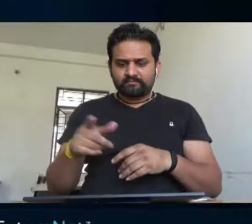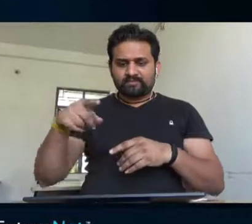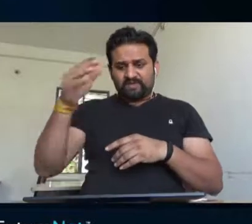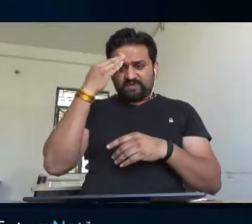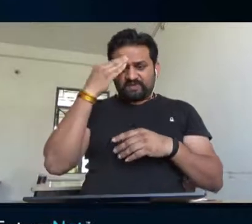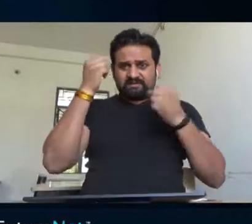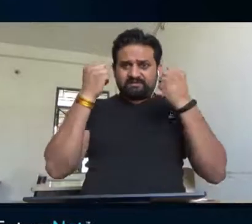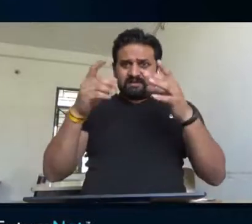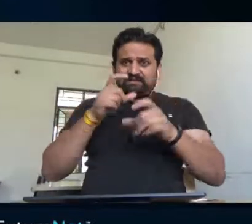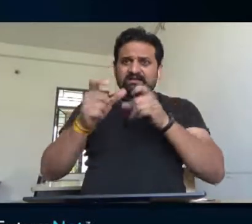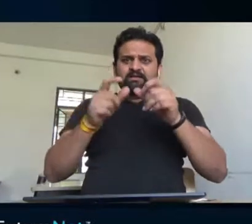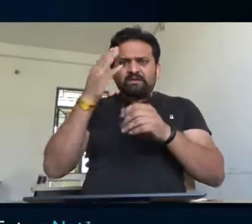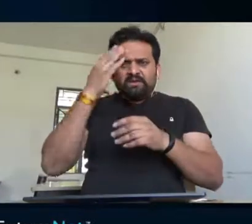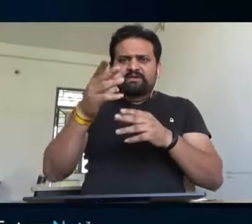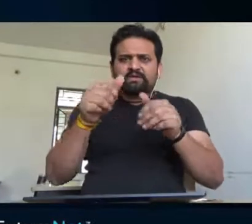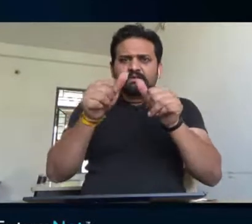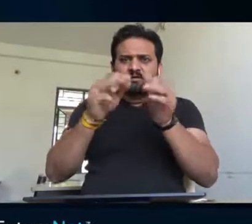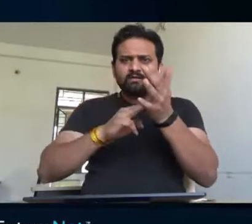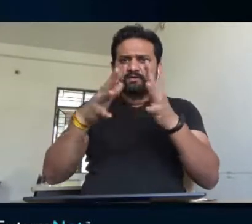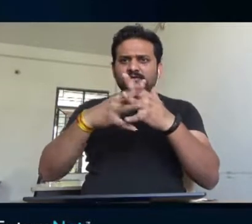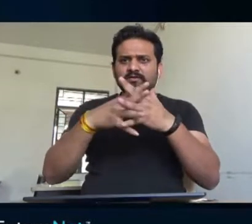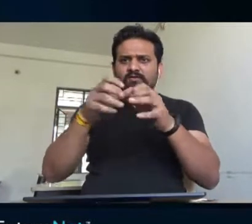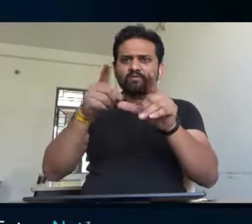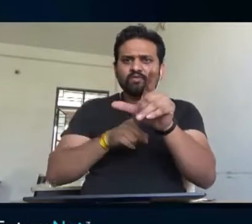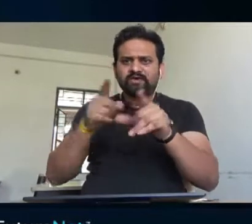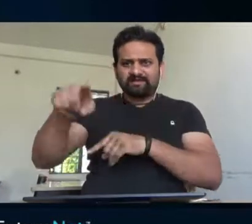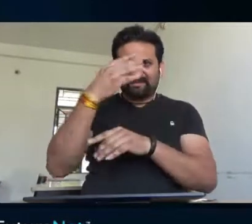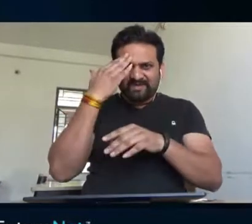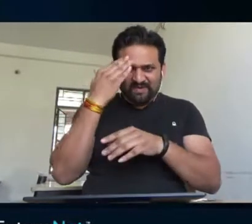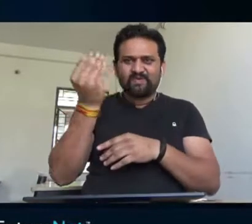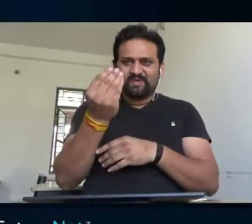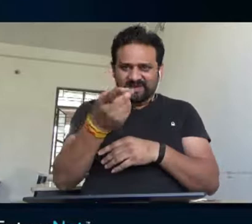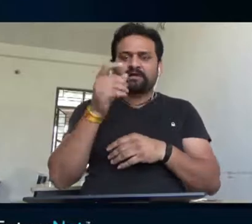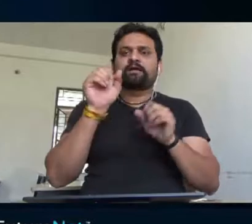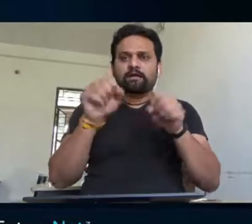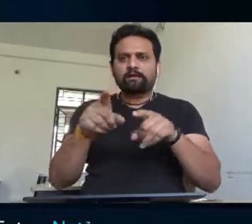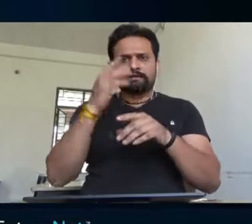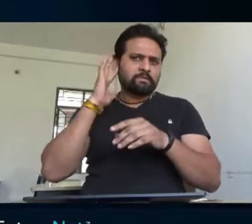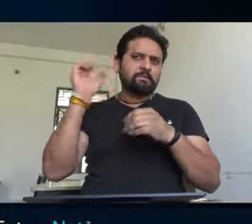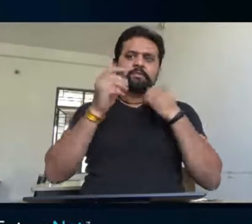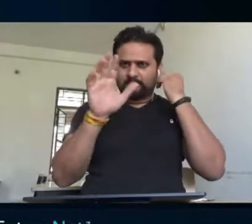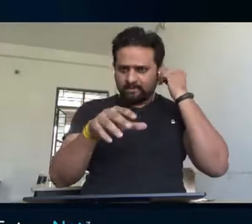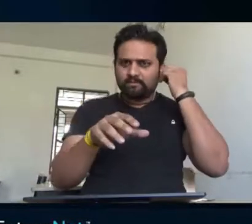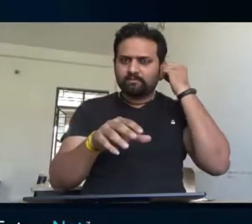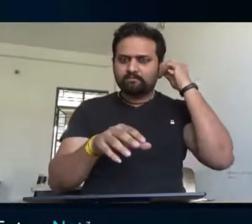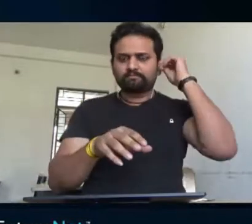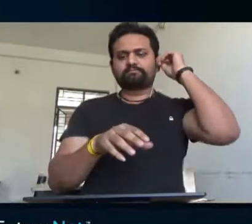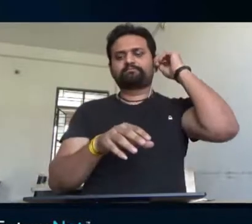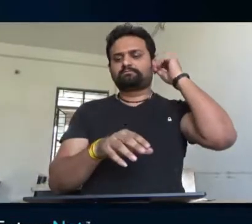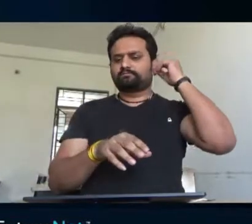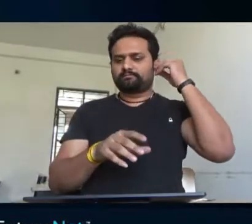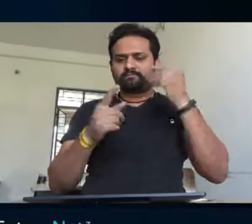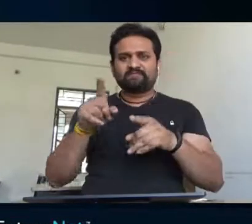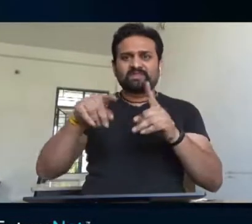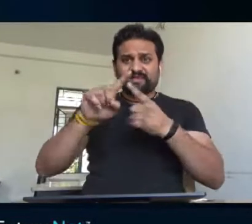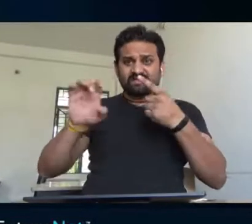company Amway? I'm sure some of you will have heard about this company. I think in all